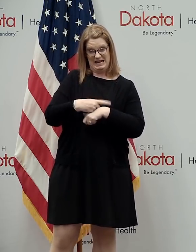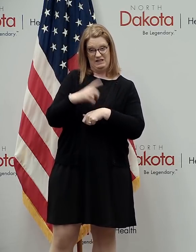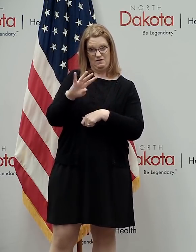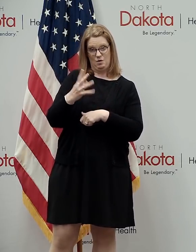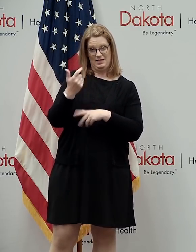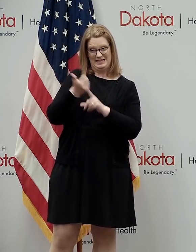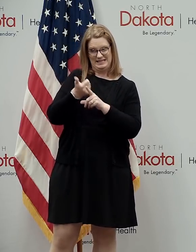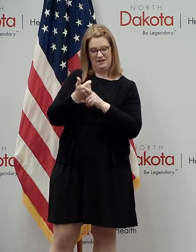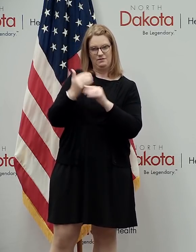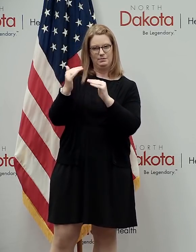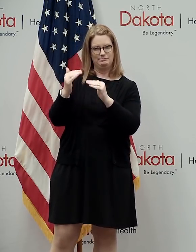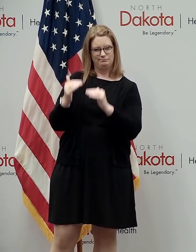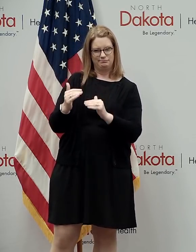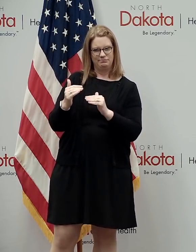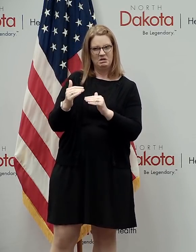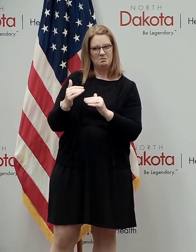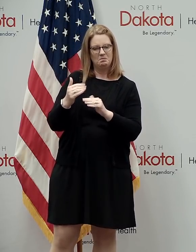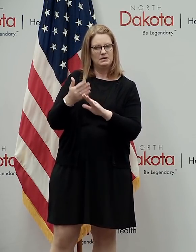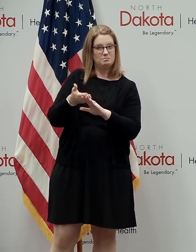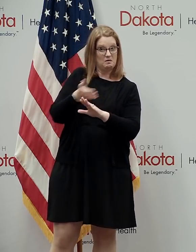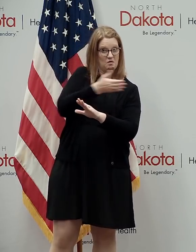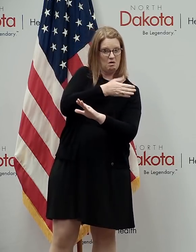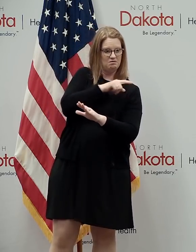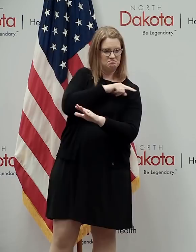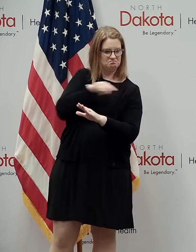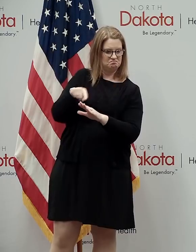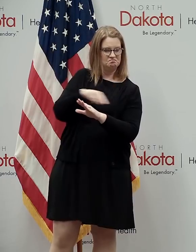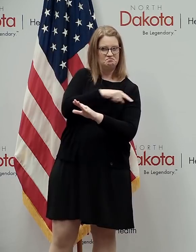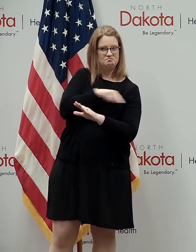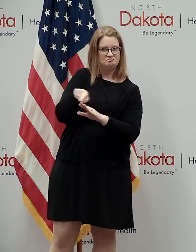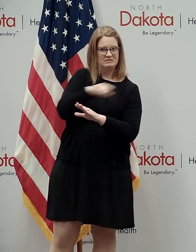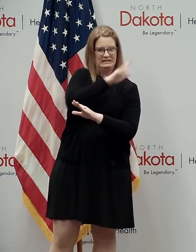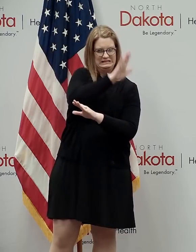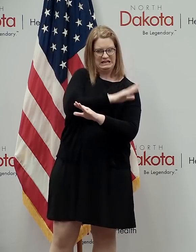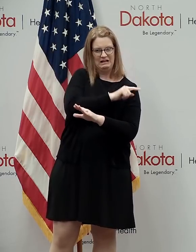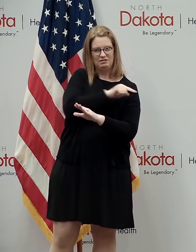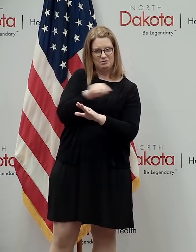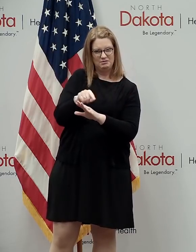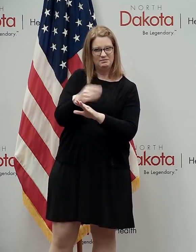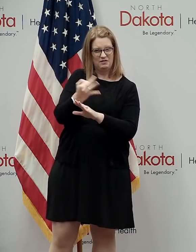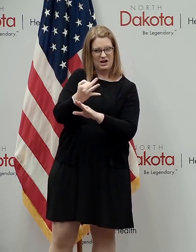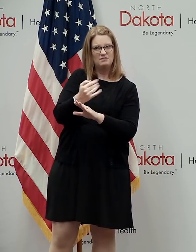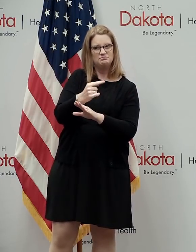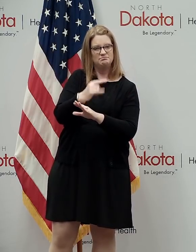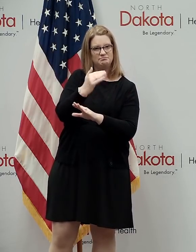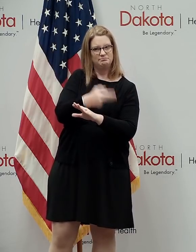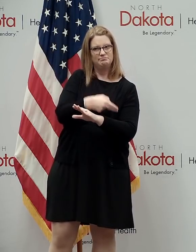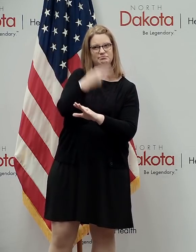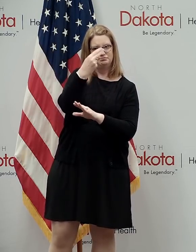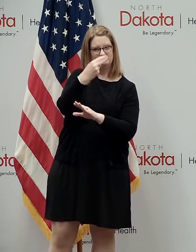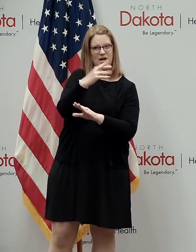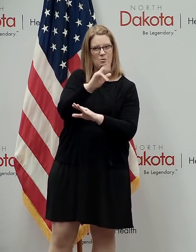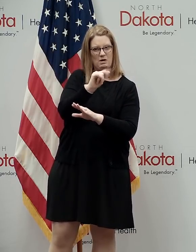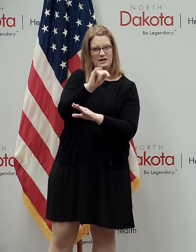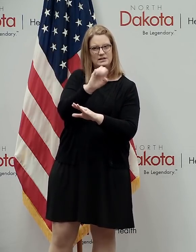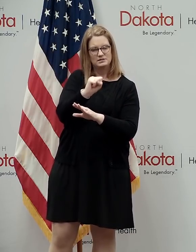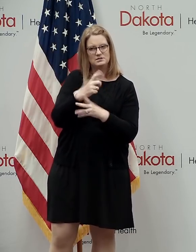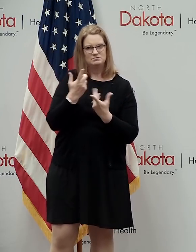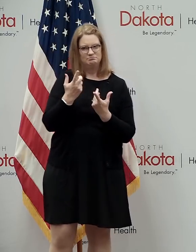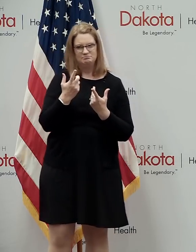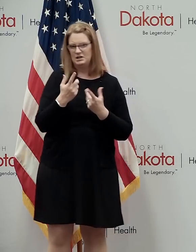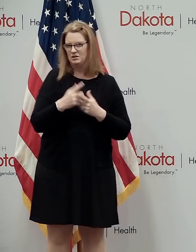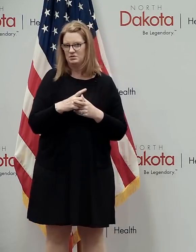testing days leading into that, we've managed to keep up that rate now at our highest rate since the pandemic started for 3 weeks.